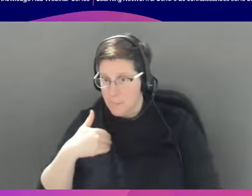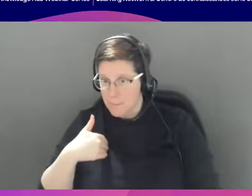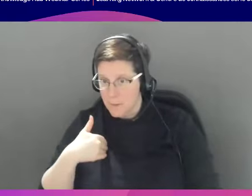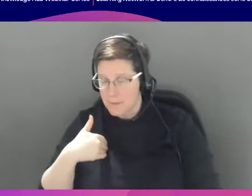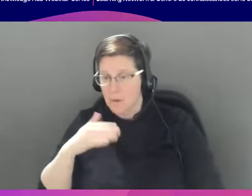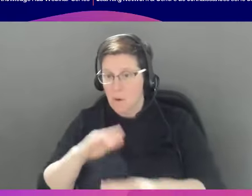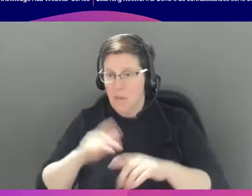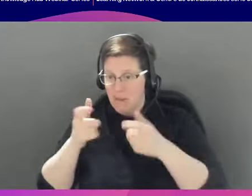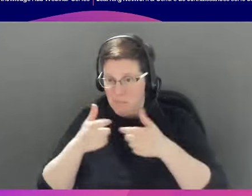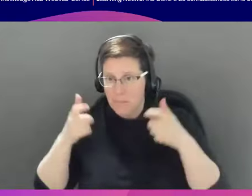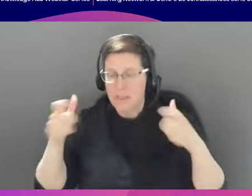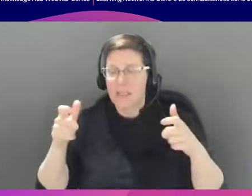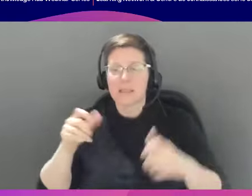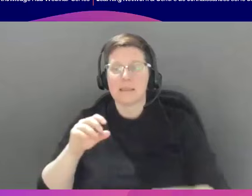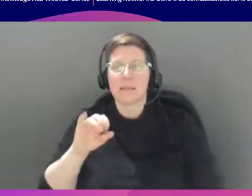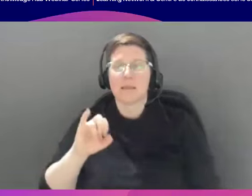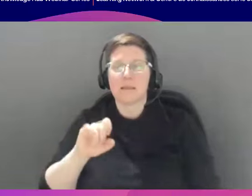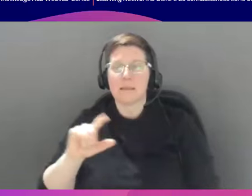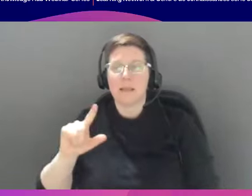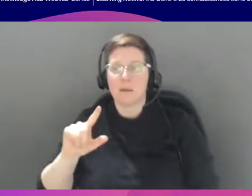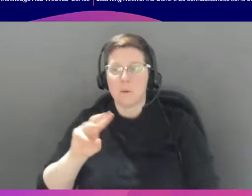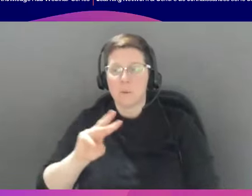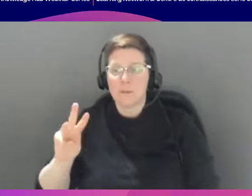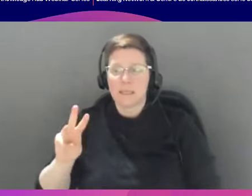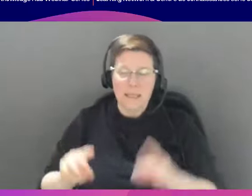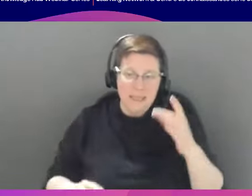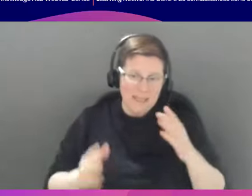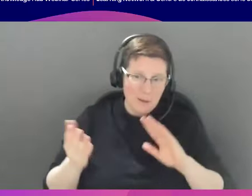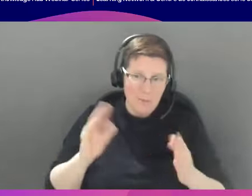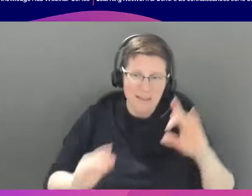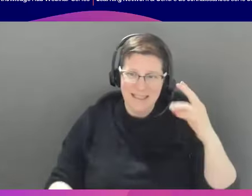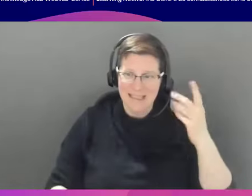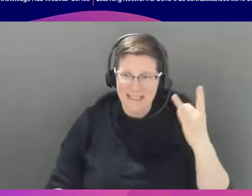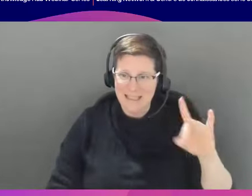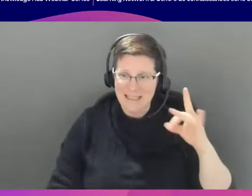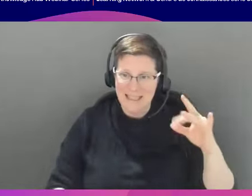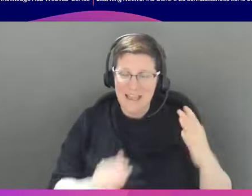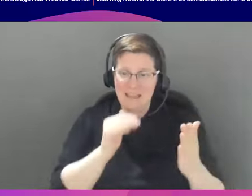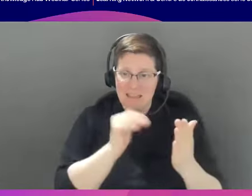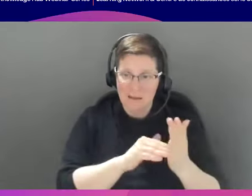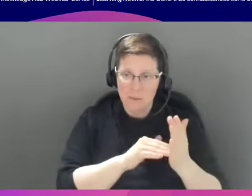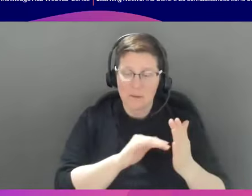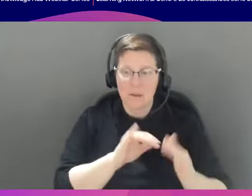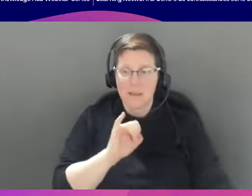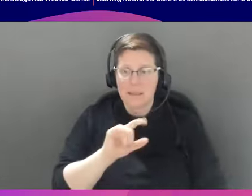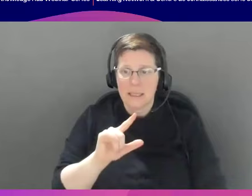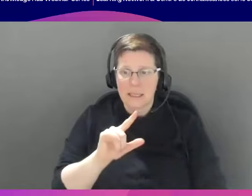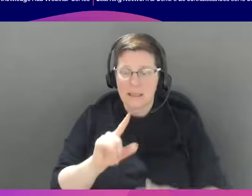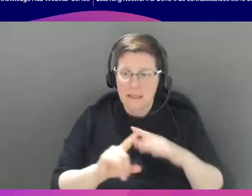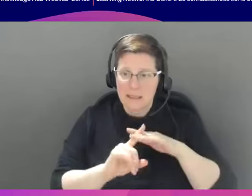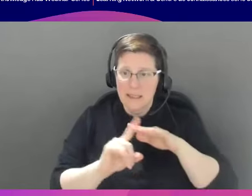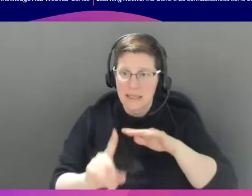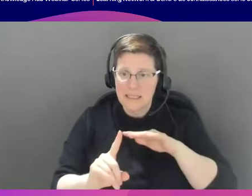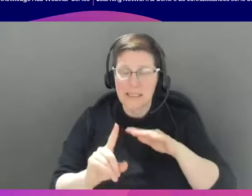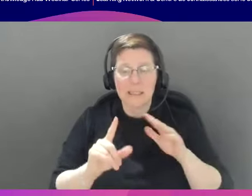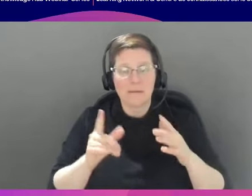on the biggest incel website versus about 18,000 on incel-exit. This to me suggests